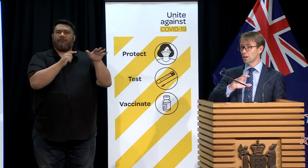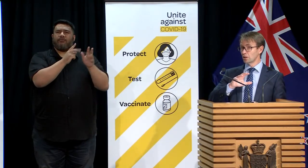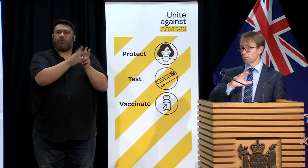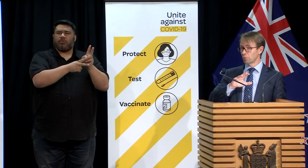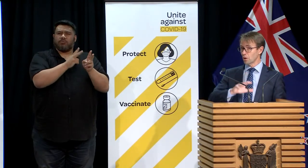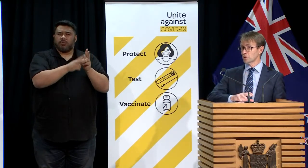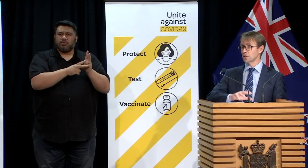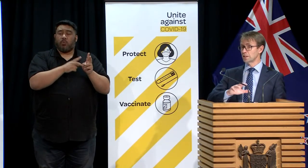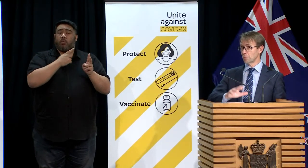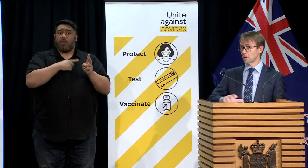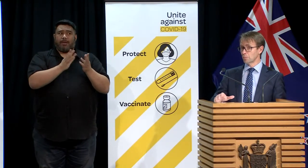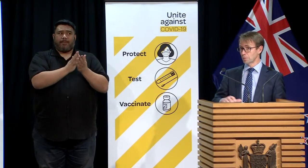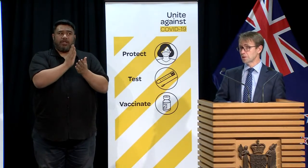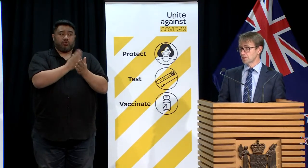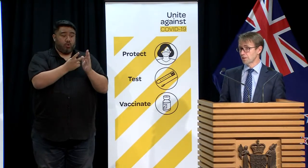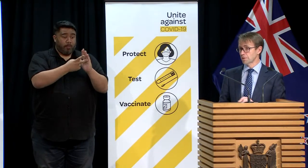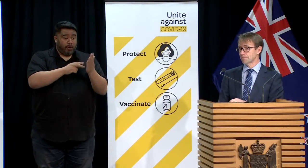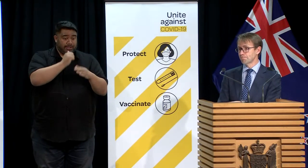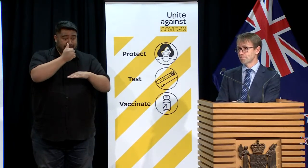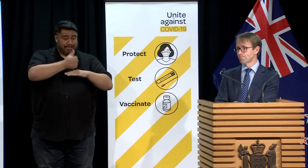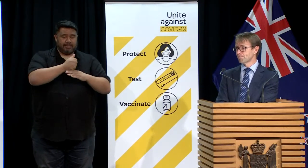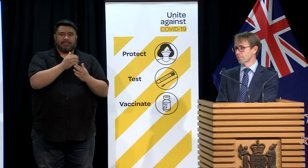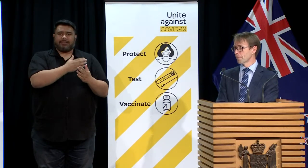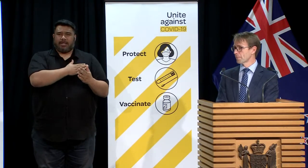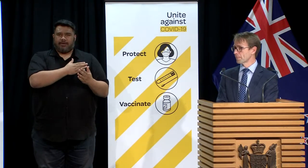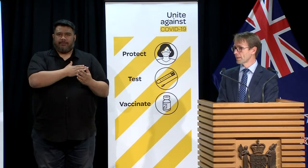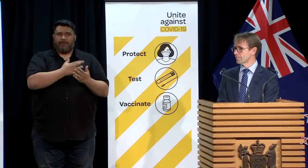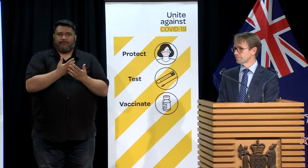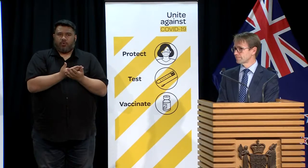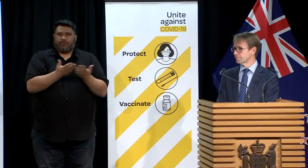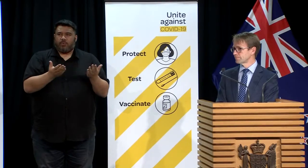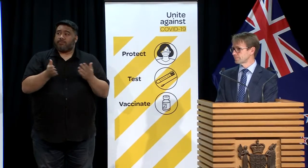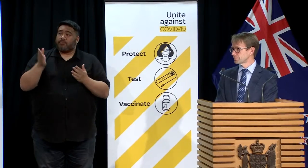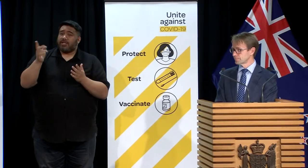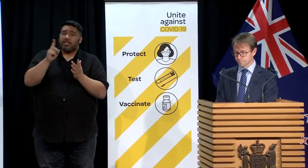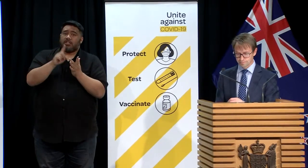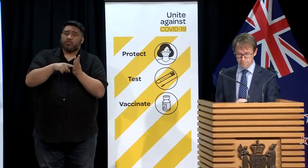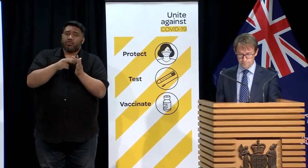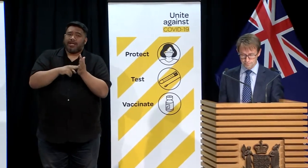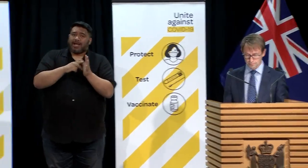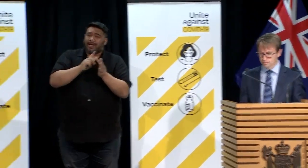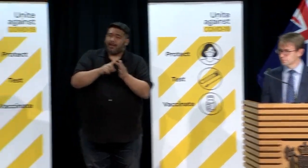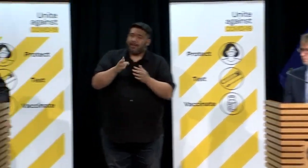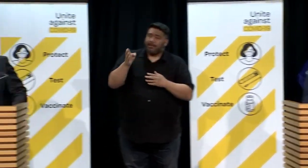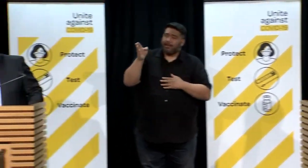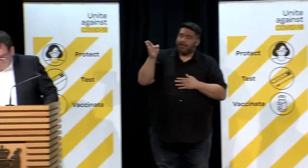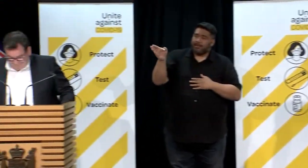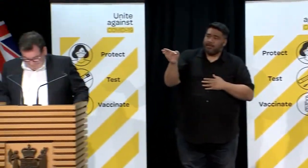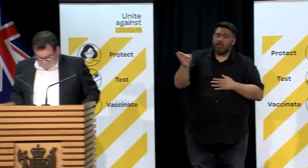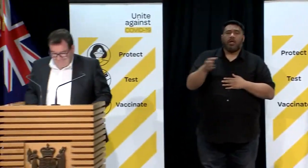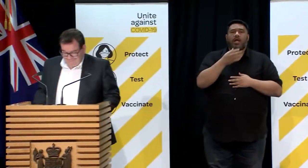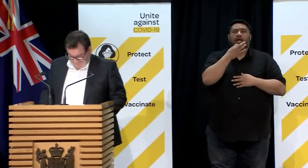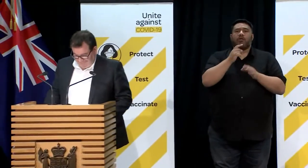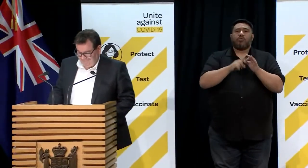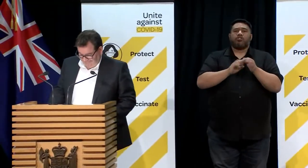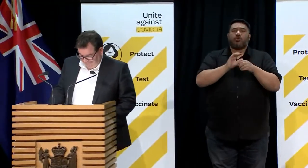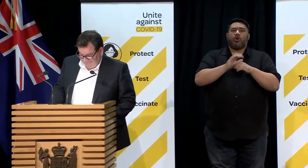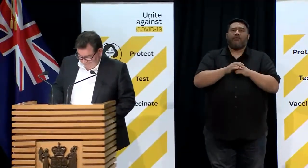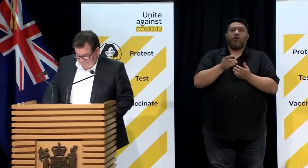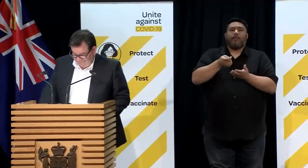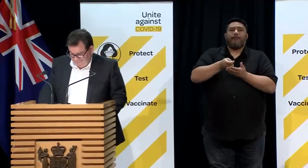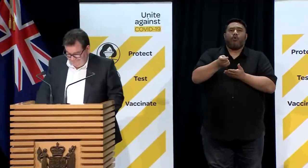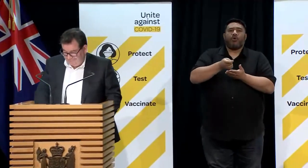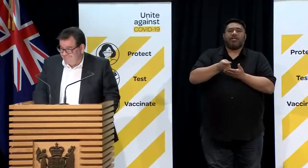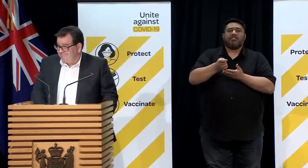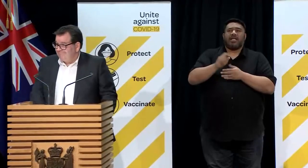sure that the policy can be implemented safely. We're just going to come over to Janae and then work back. Just a question about mortgage lending. The Reserve